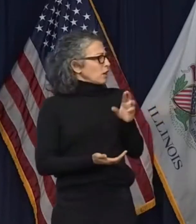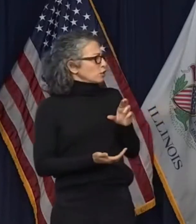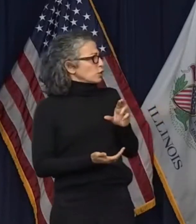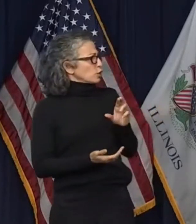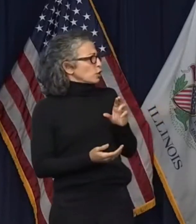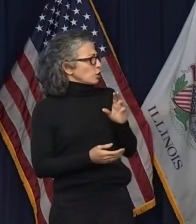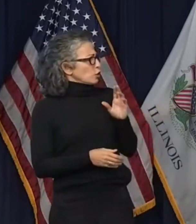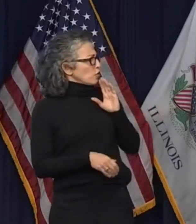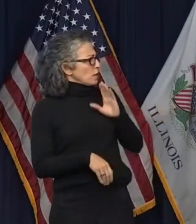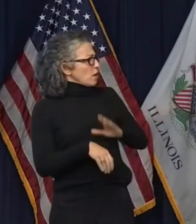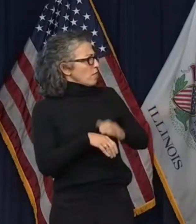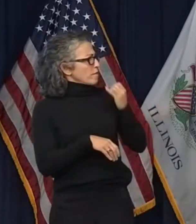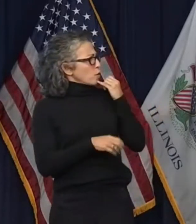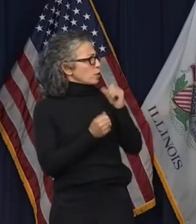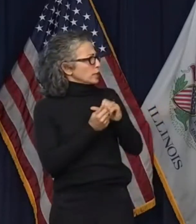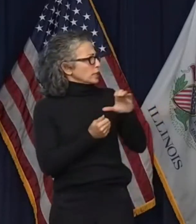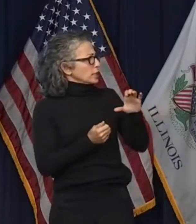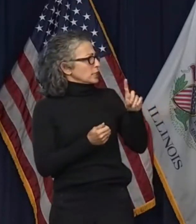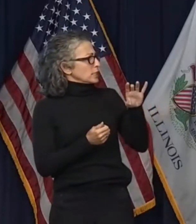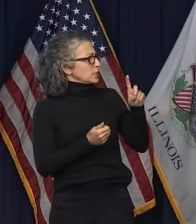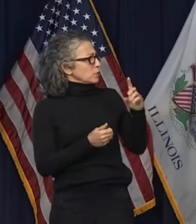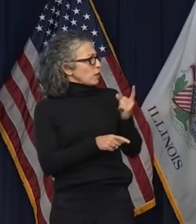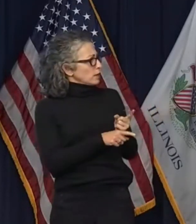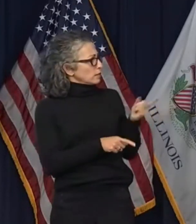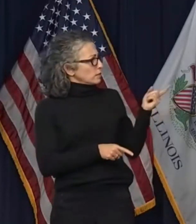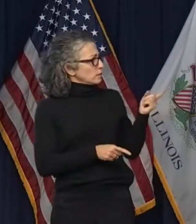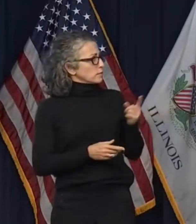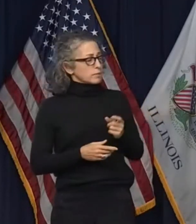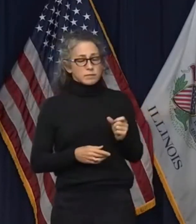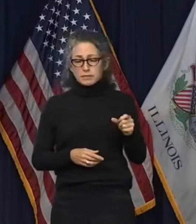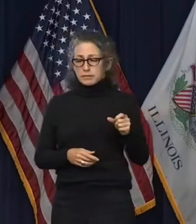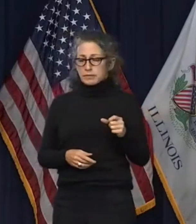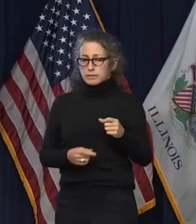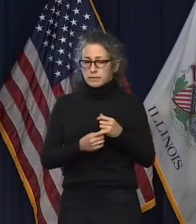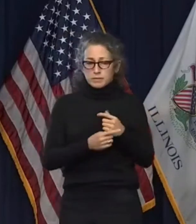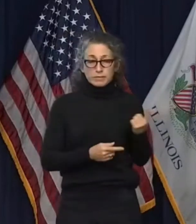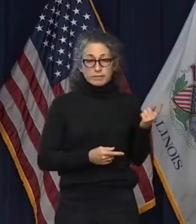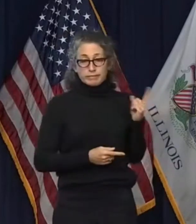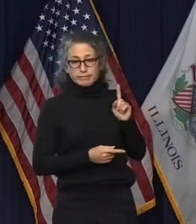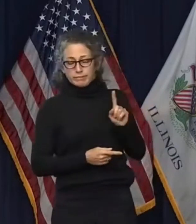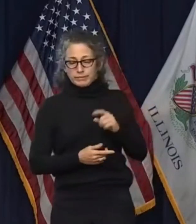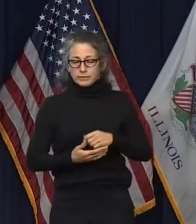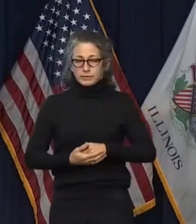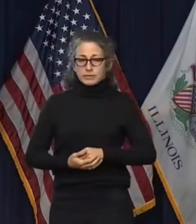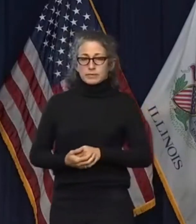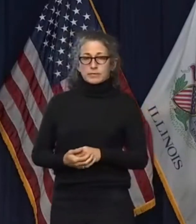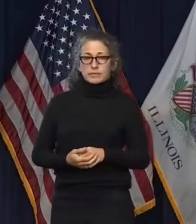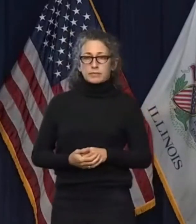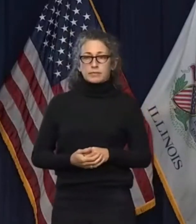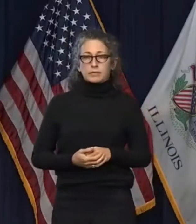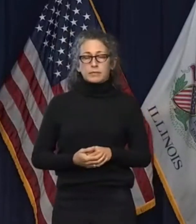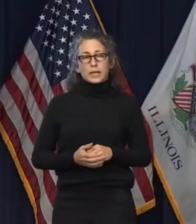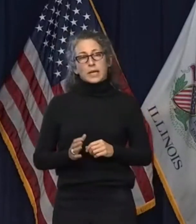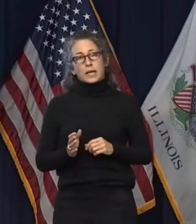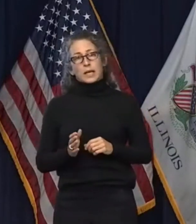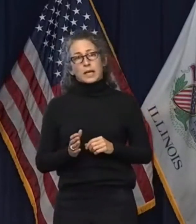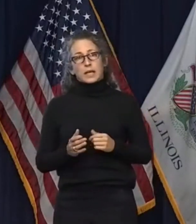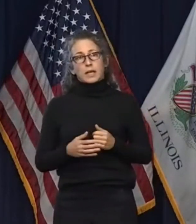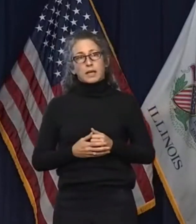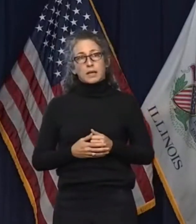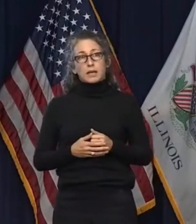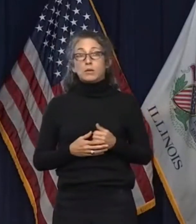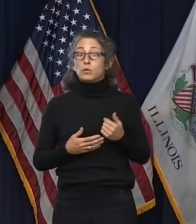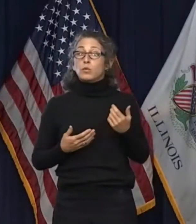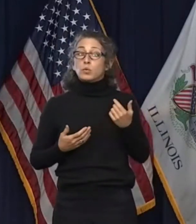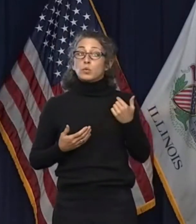today with the CDC, so do you have anything to add to that? Yeah, we know that we'll be. Please. Sorry, sir. I mean, we